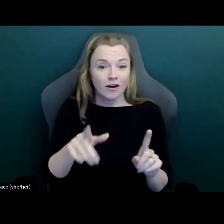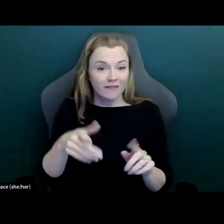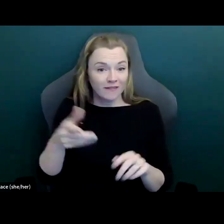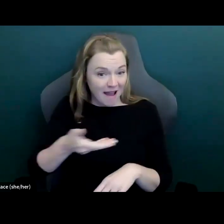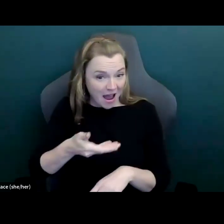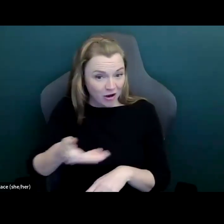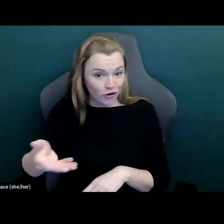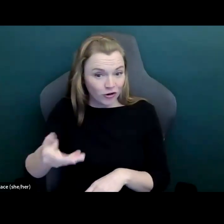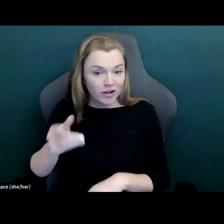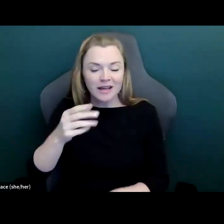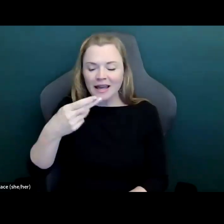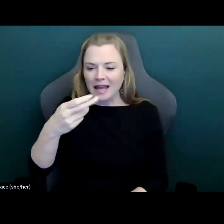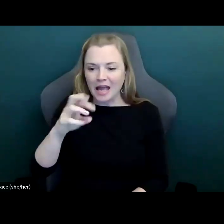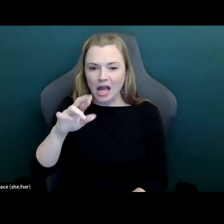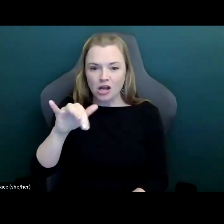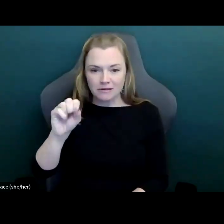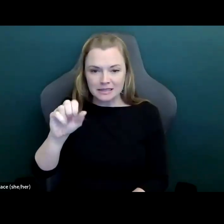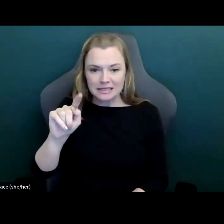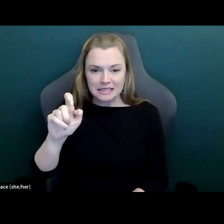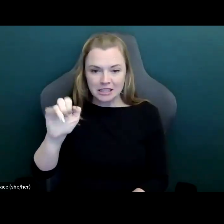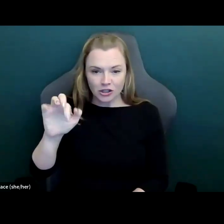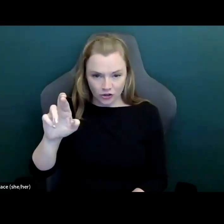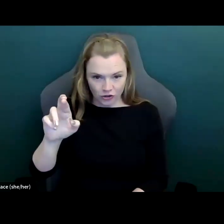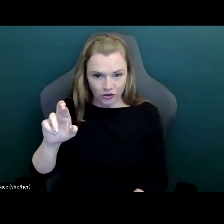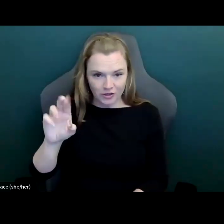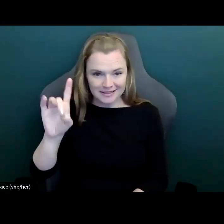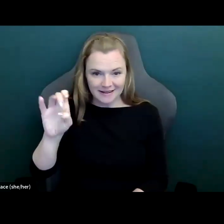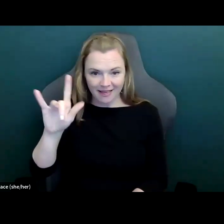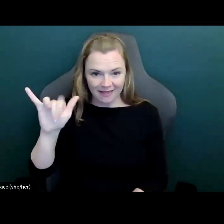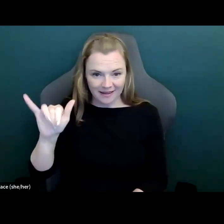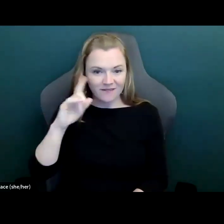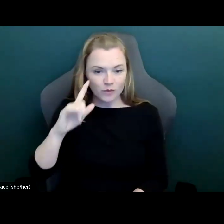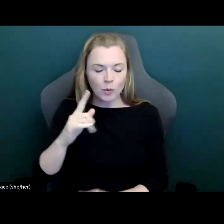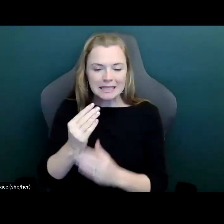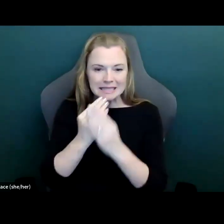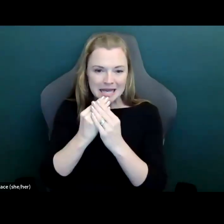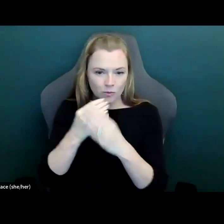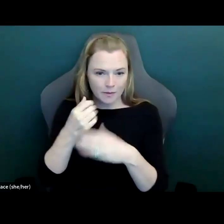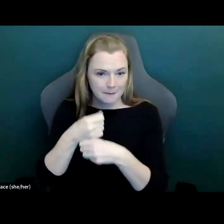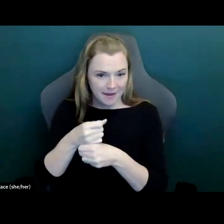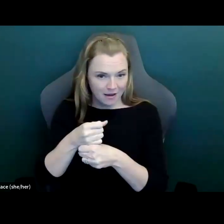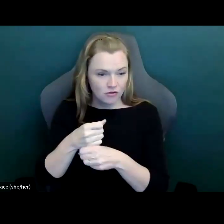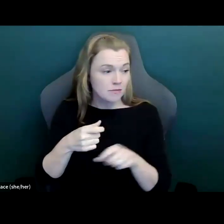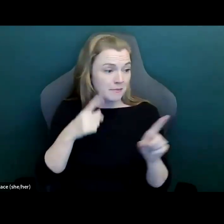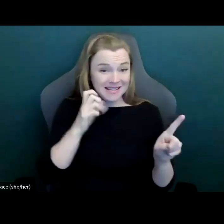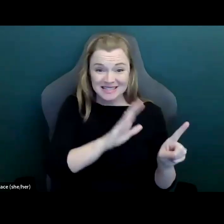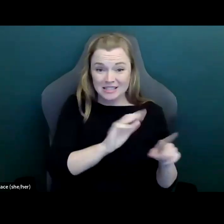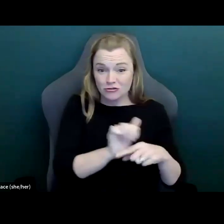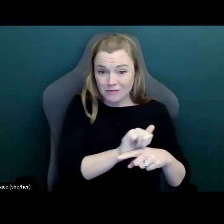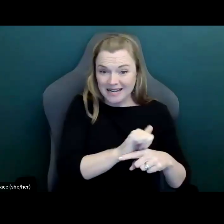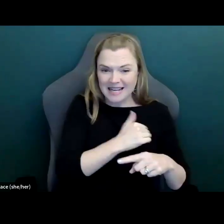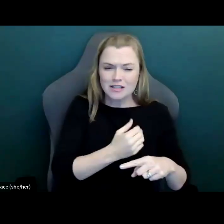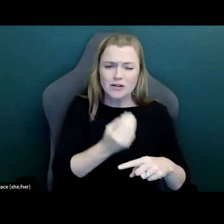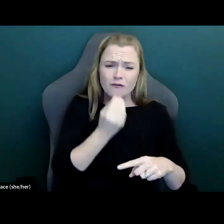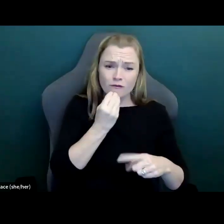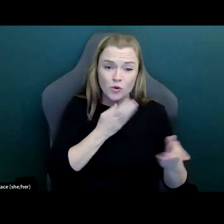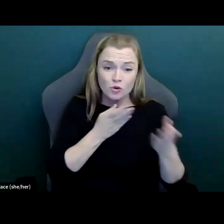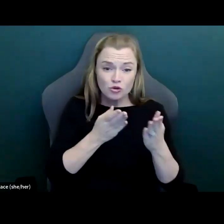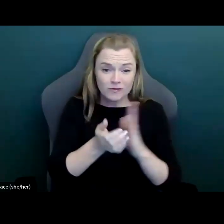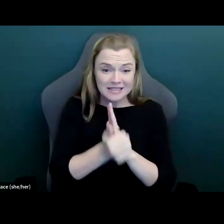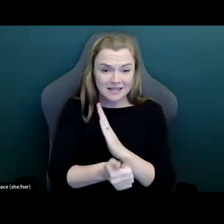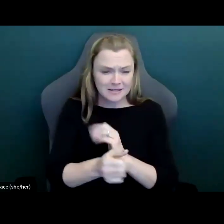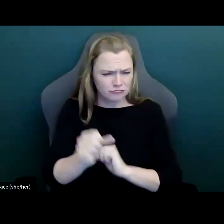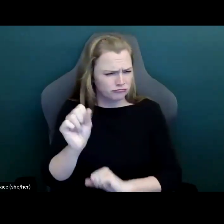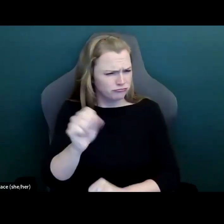sandwich maker. Now, due to his training with Sunflower Bakery, he has great food service skills, but unfortunately, his